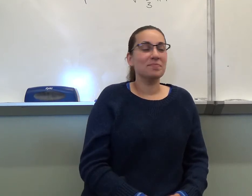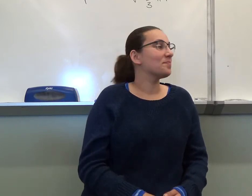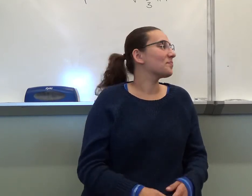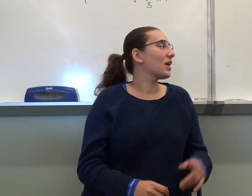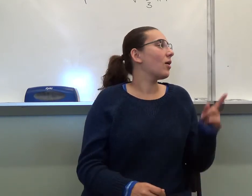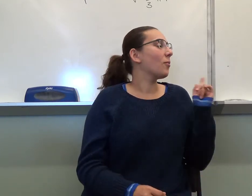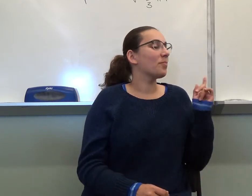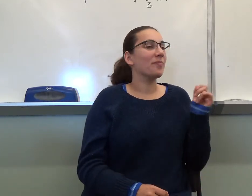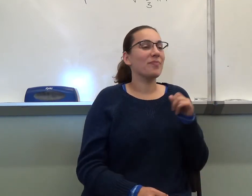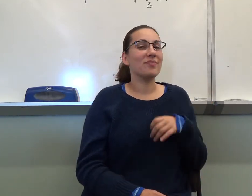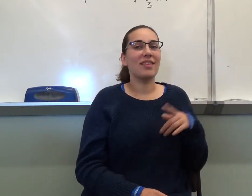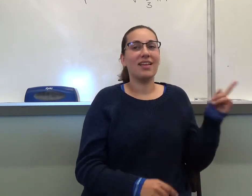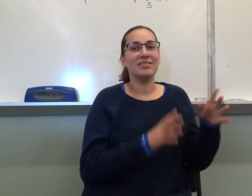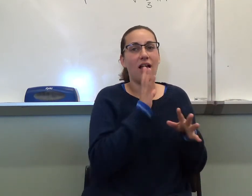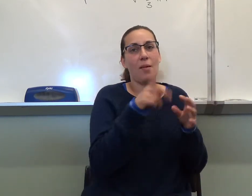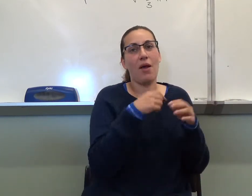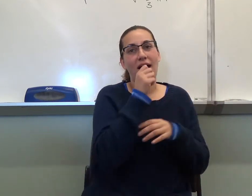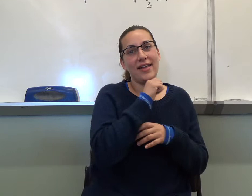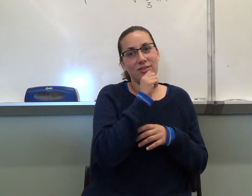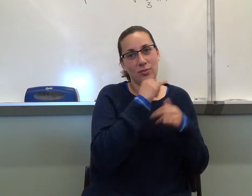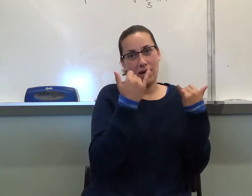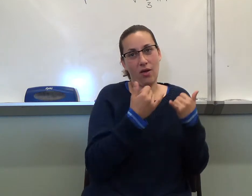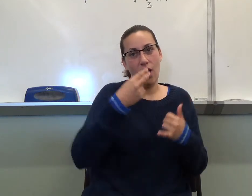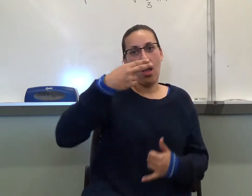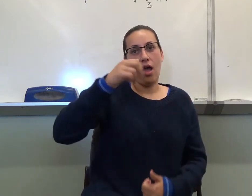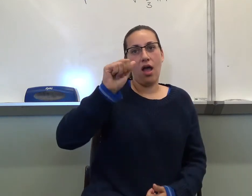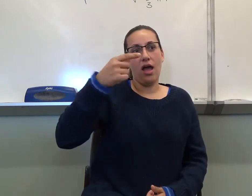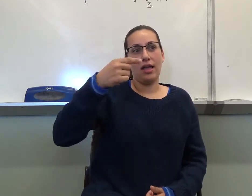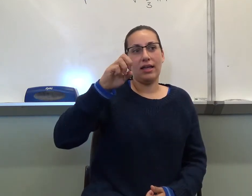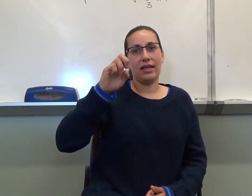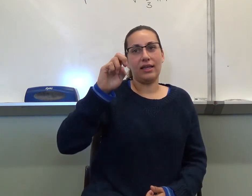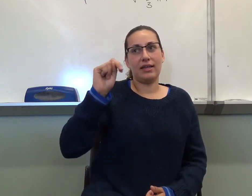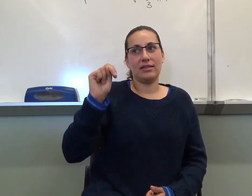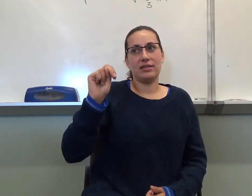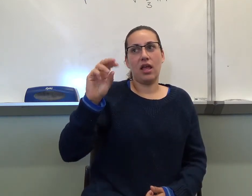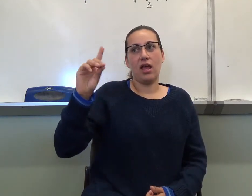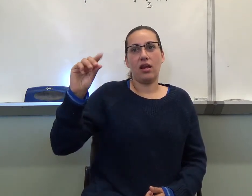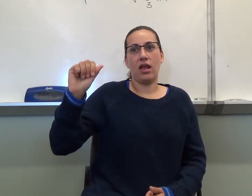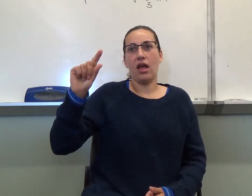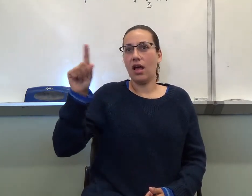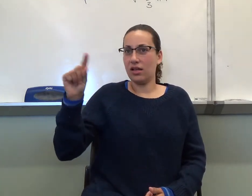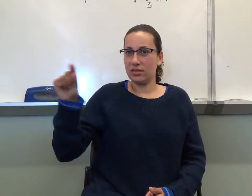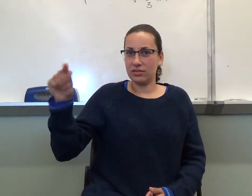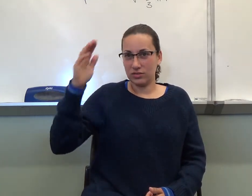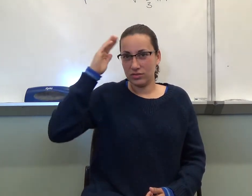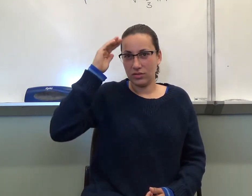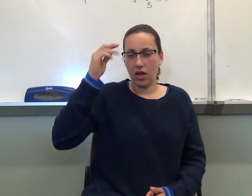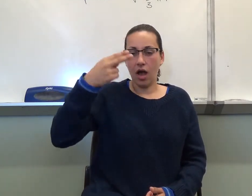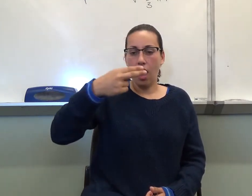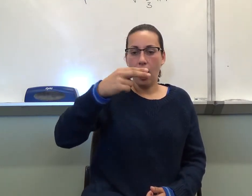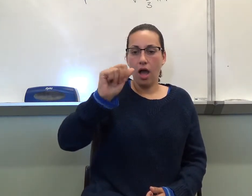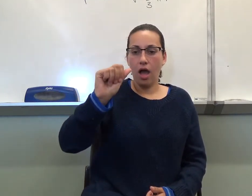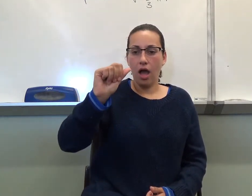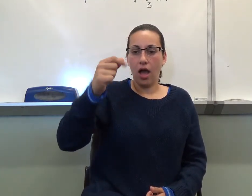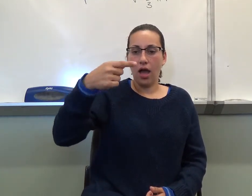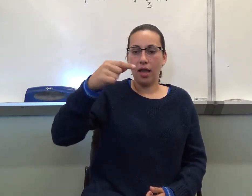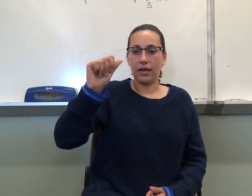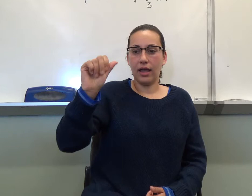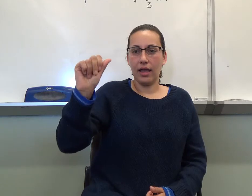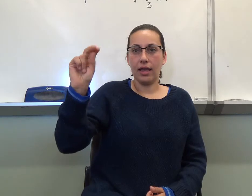Obviously. Oh, there's Haagen-Dazs, 20 grams of fat in half a cup.